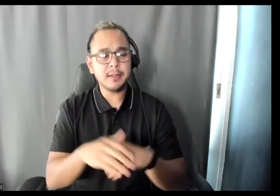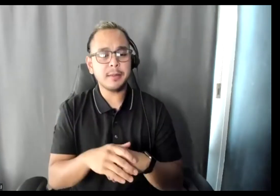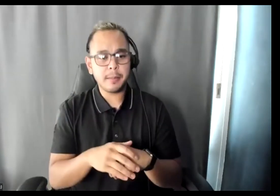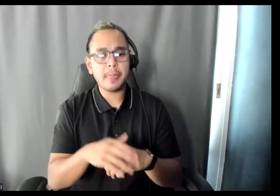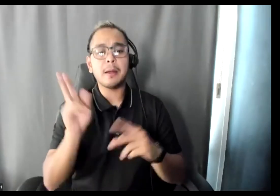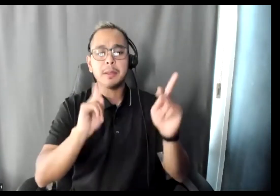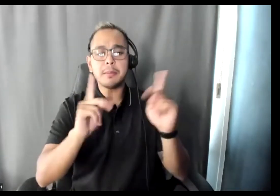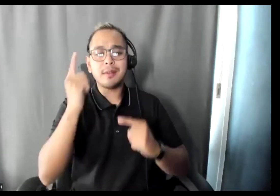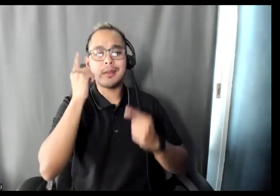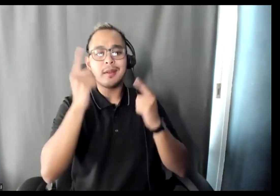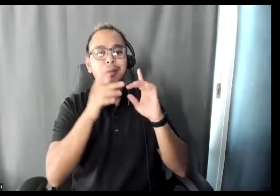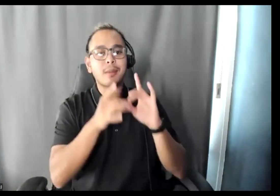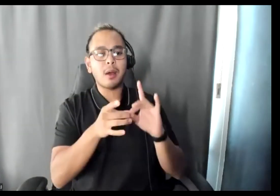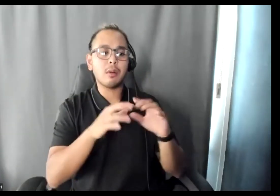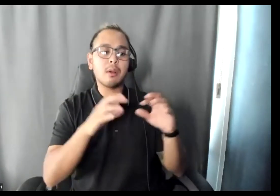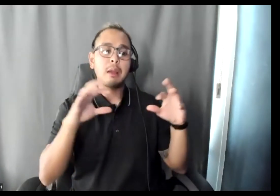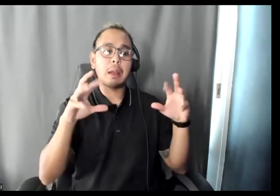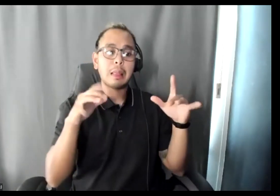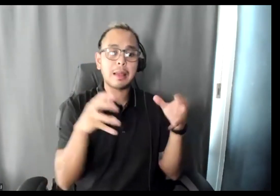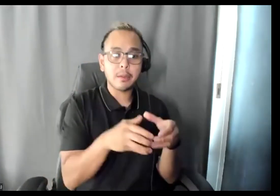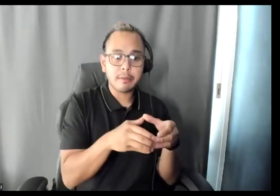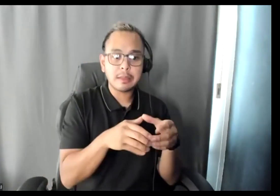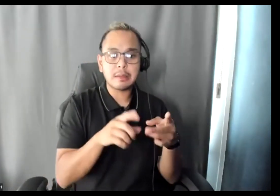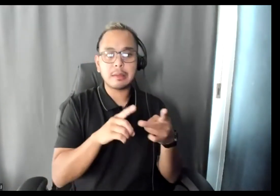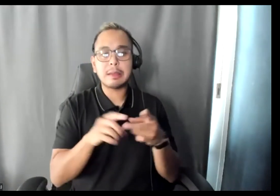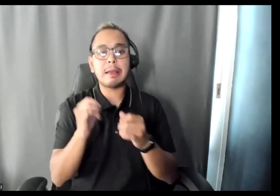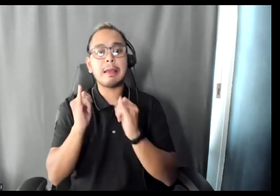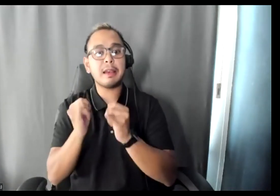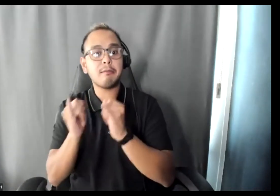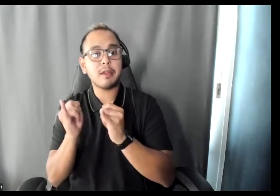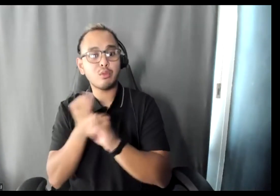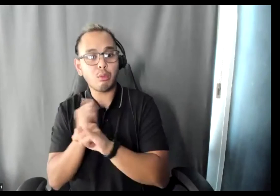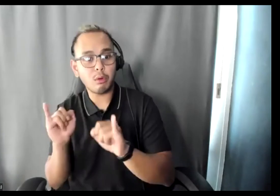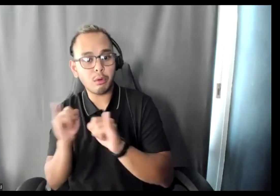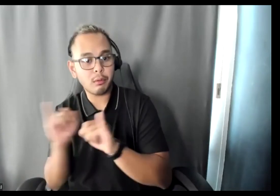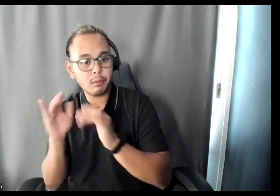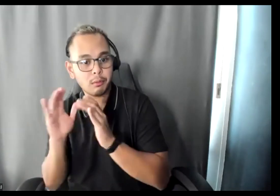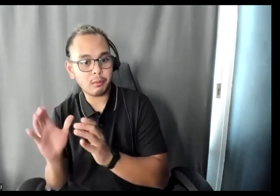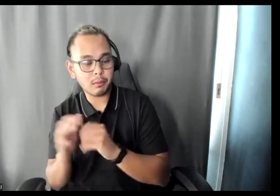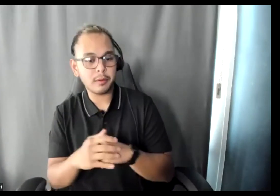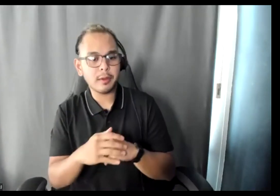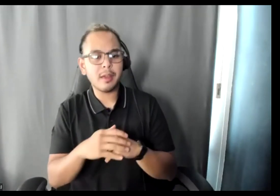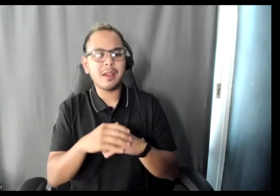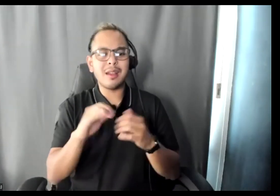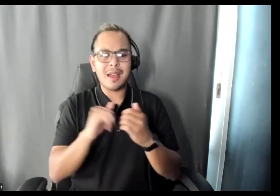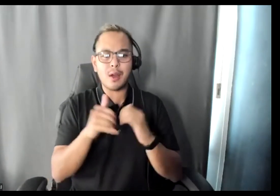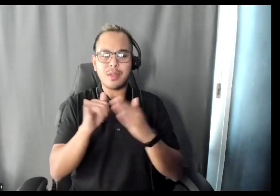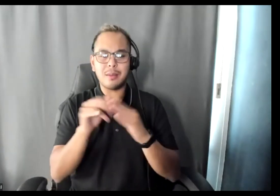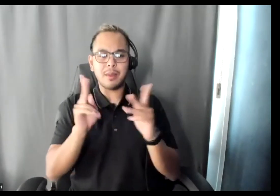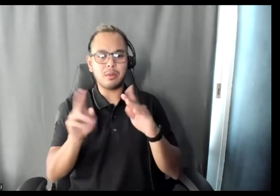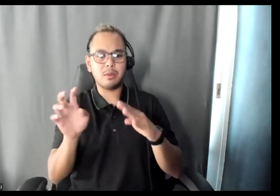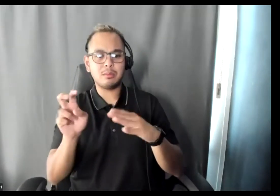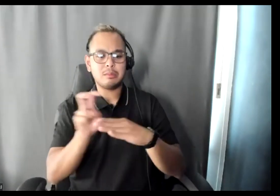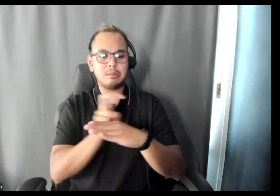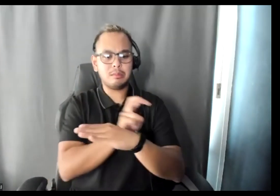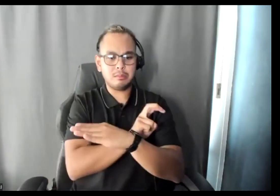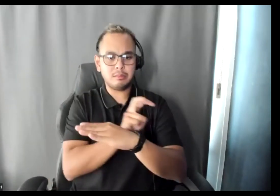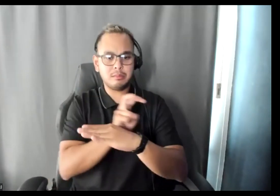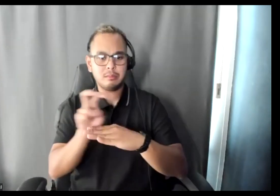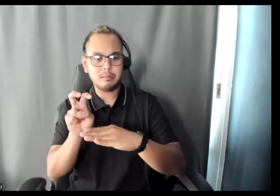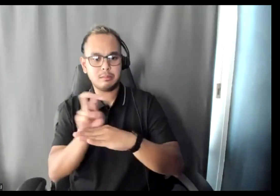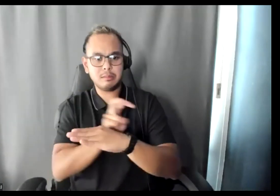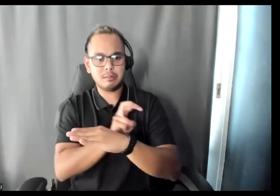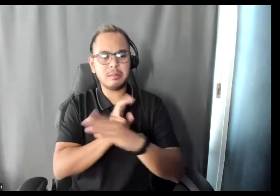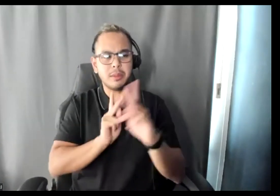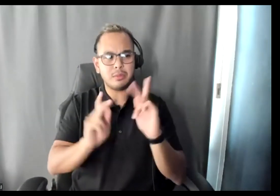notion of collectivist versus individual and how that is shifting across the segments. People are sort of trying to make sense of